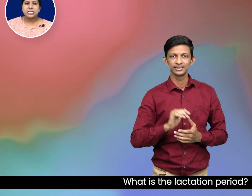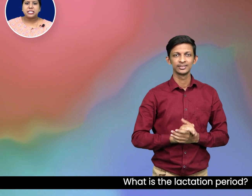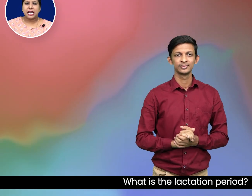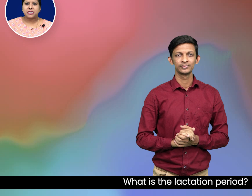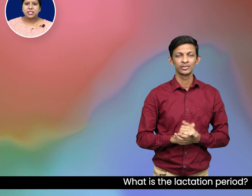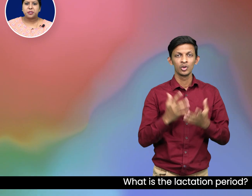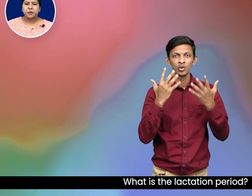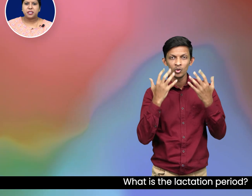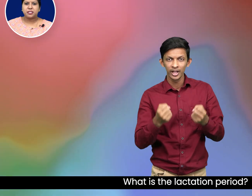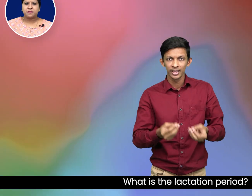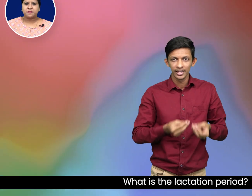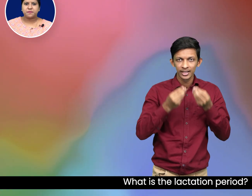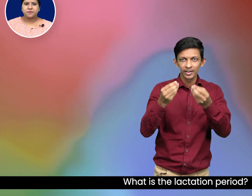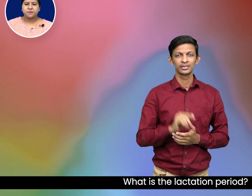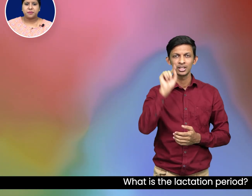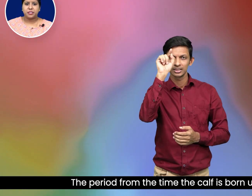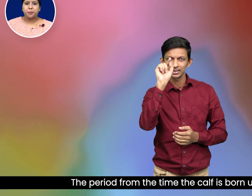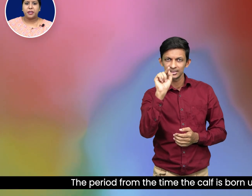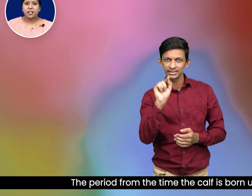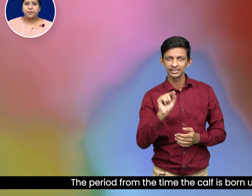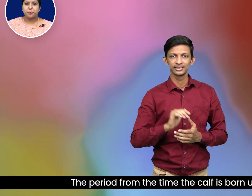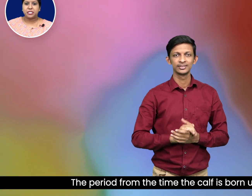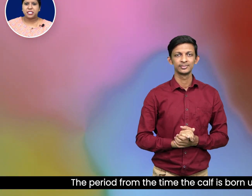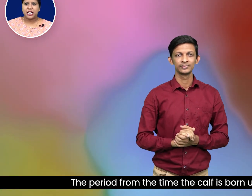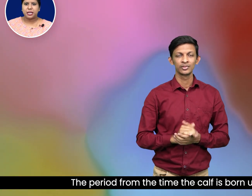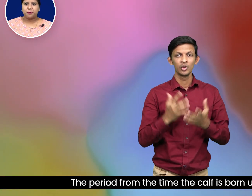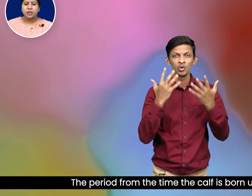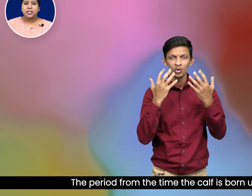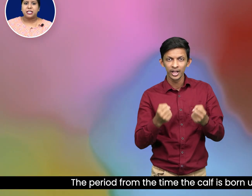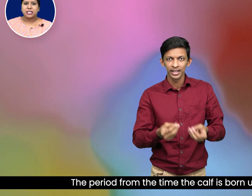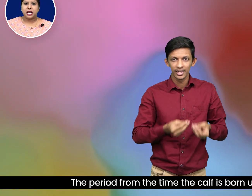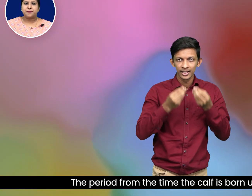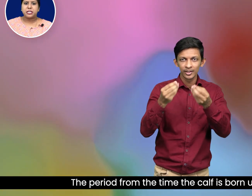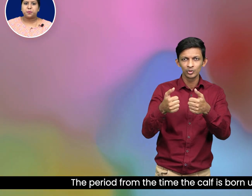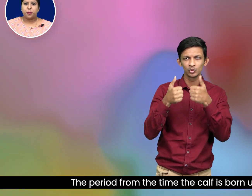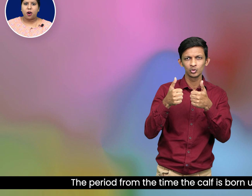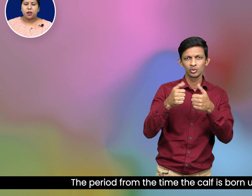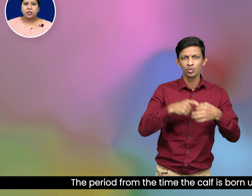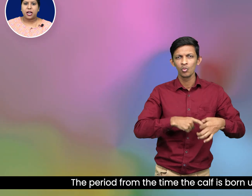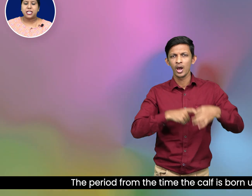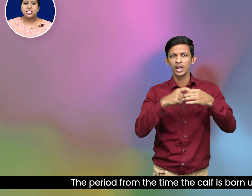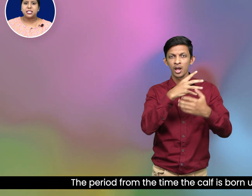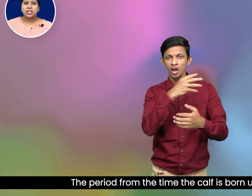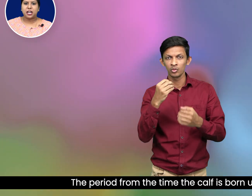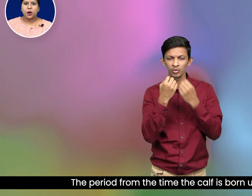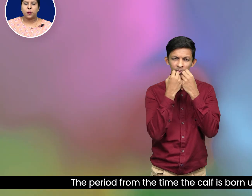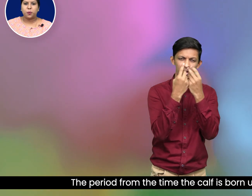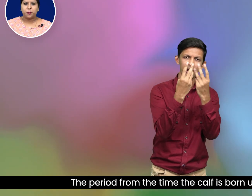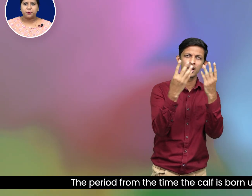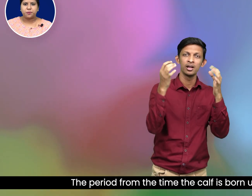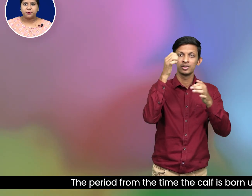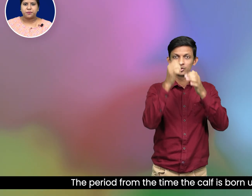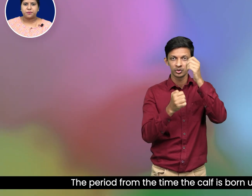What is this lactation period? The period from the time the calf is born until the